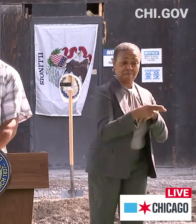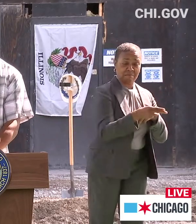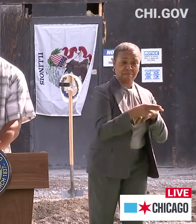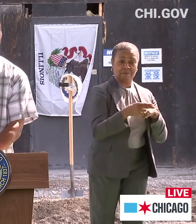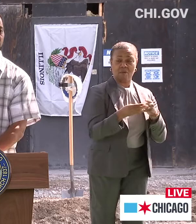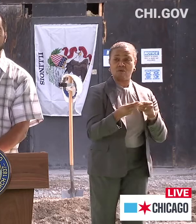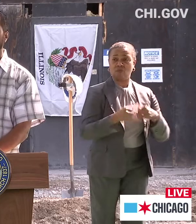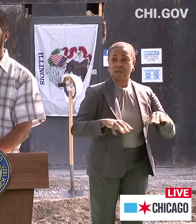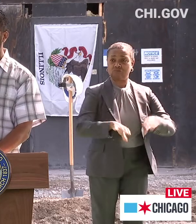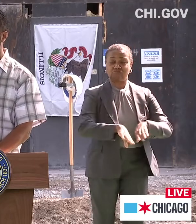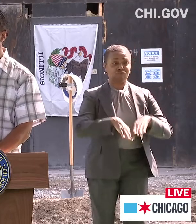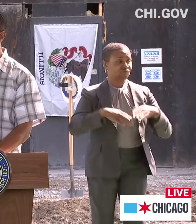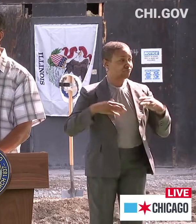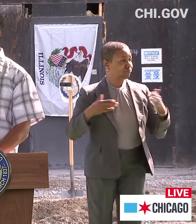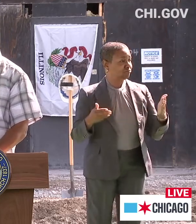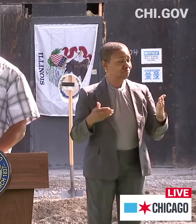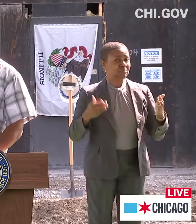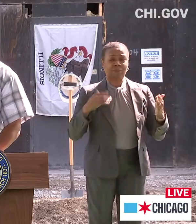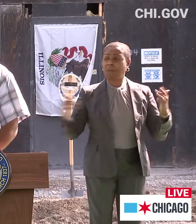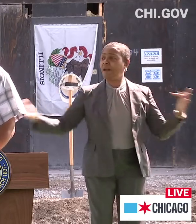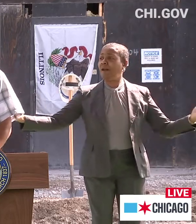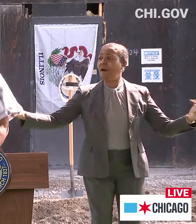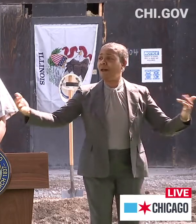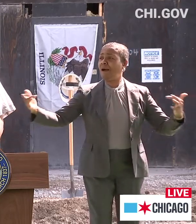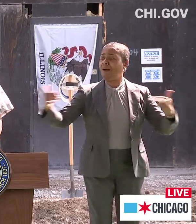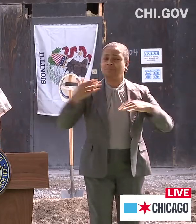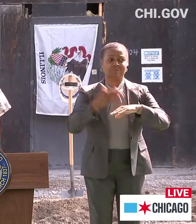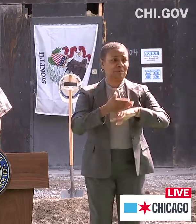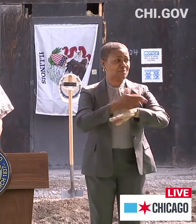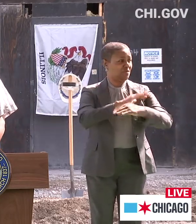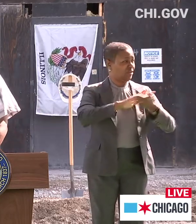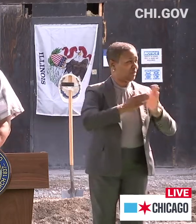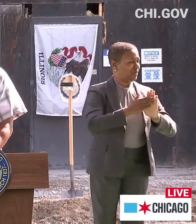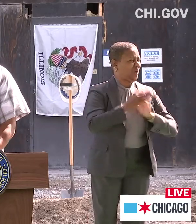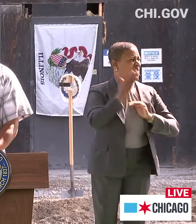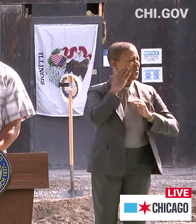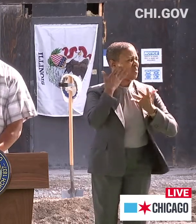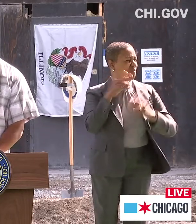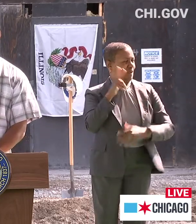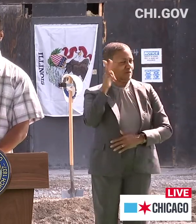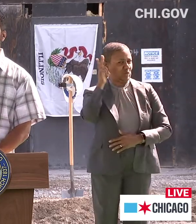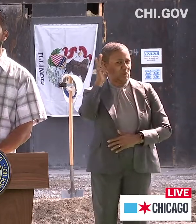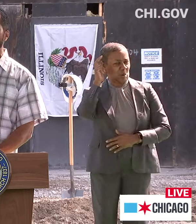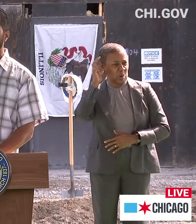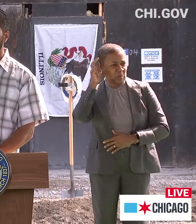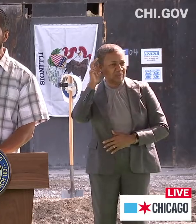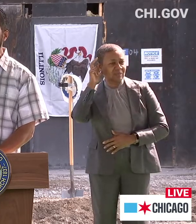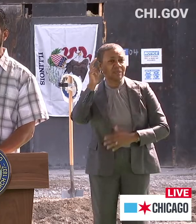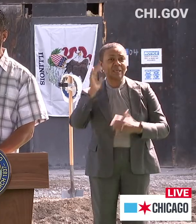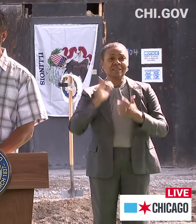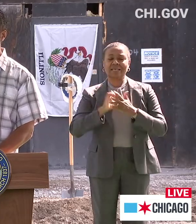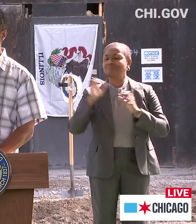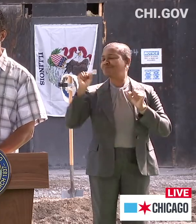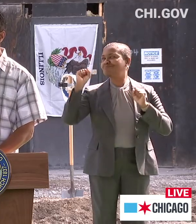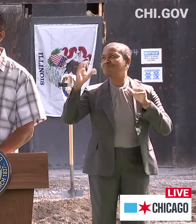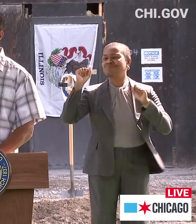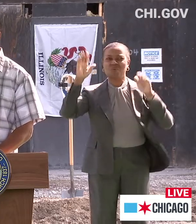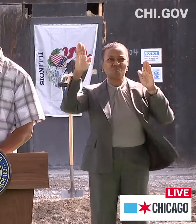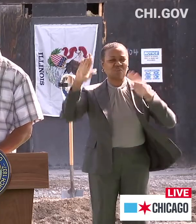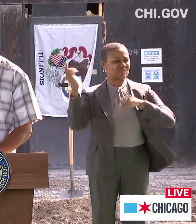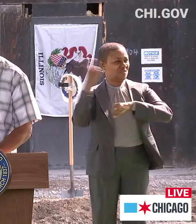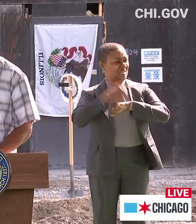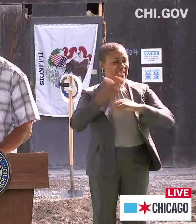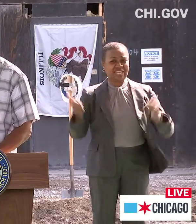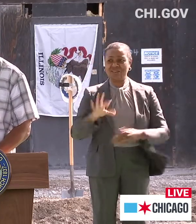is, when we're bringing people together for the betterment of the community, and I'm sure you all have heard it by now, that it is a great day in the